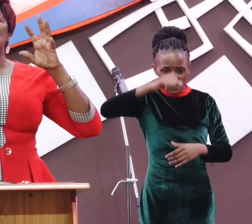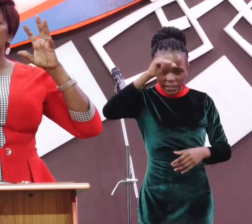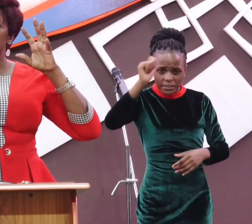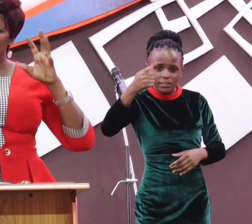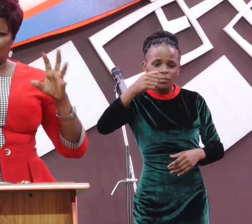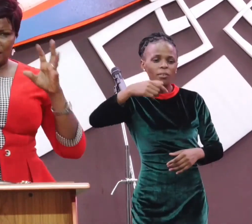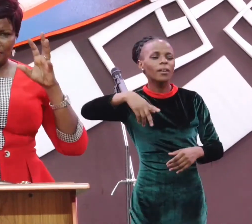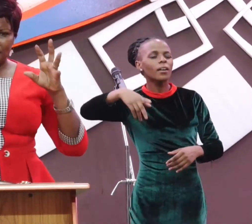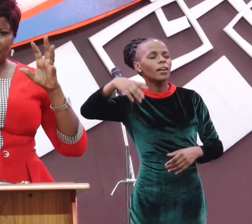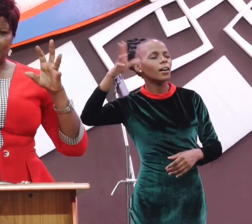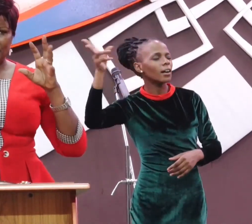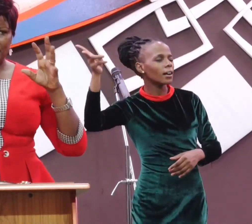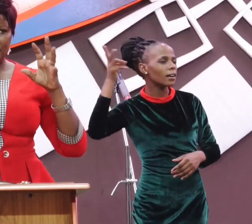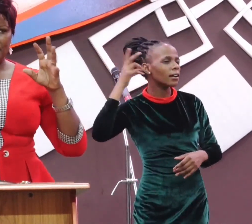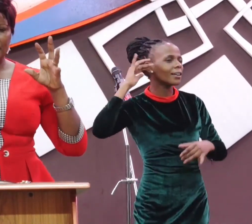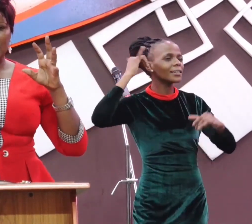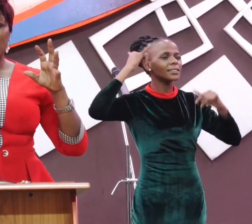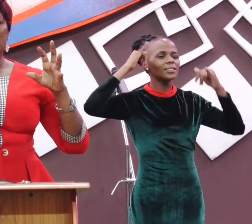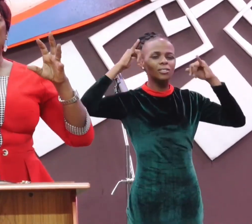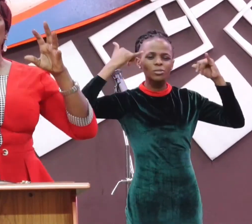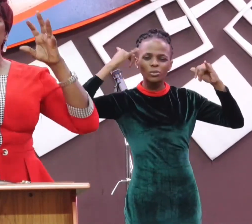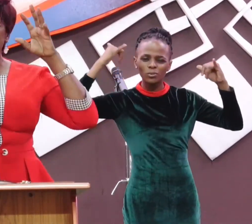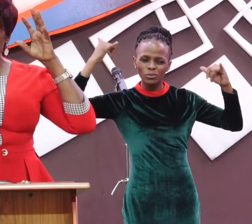I heard